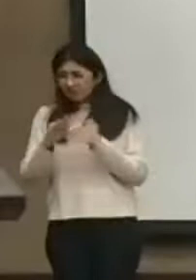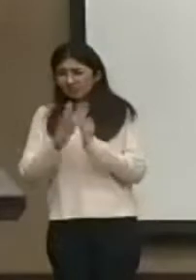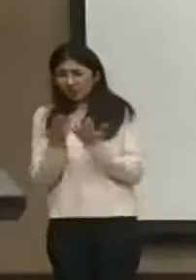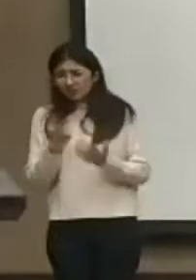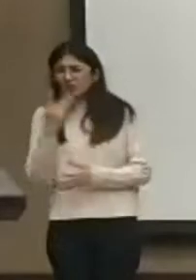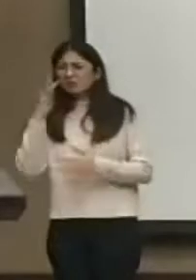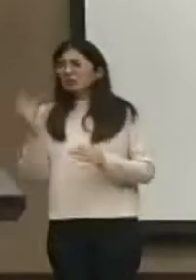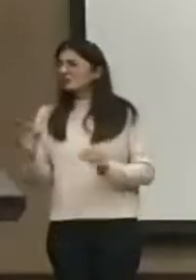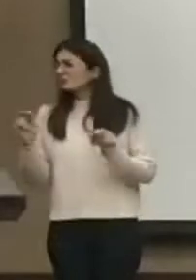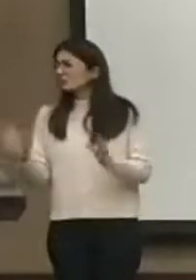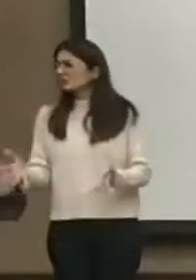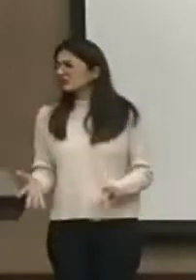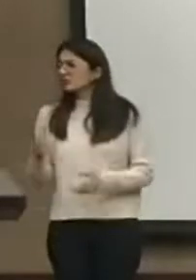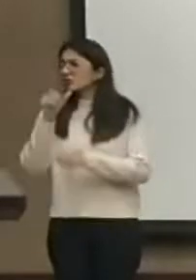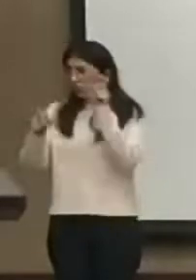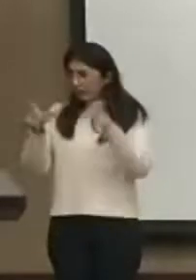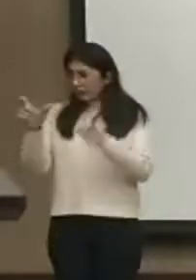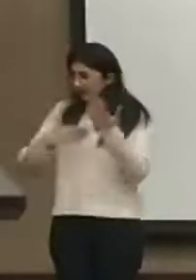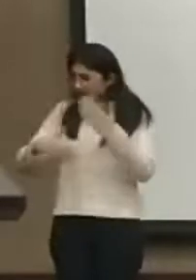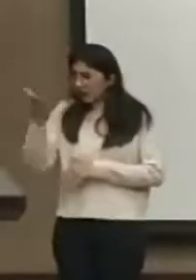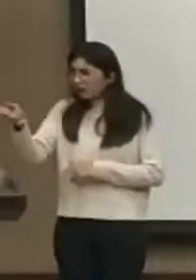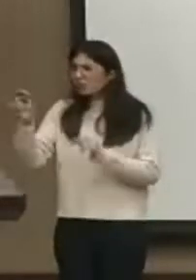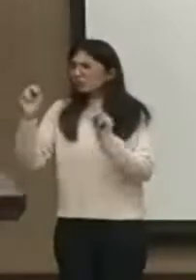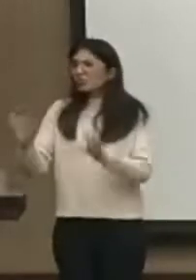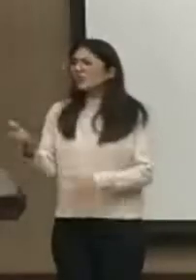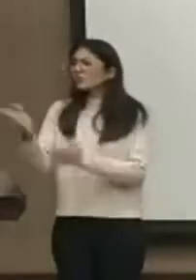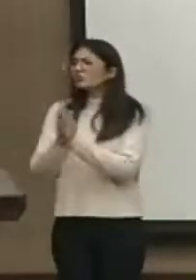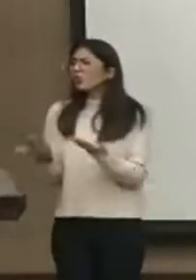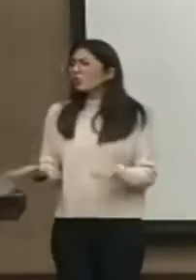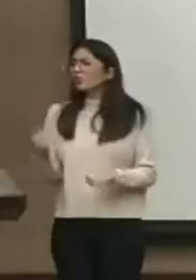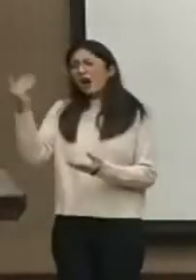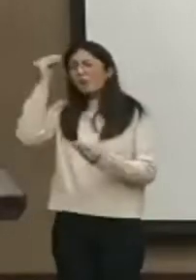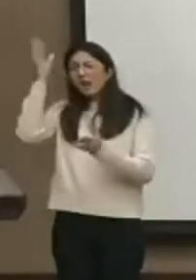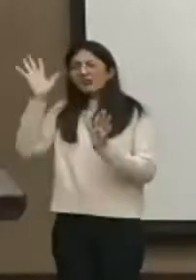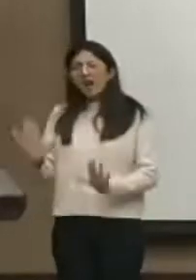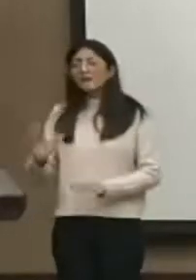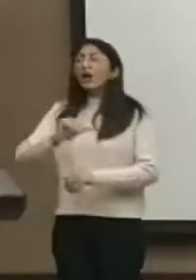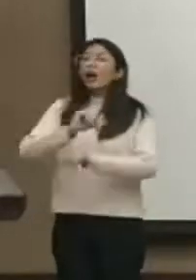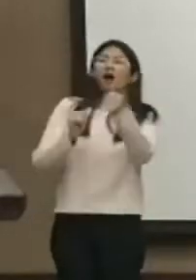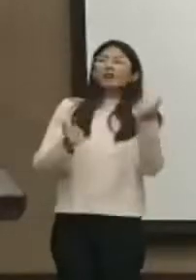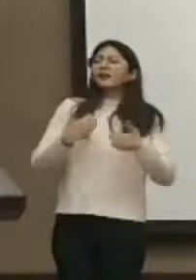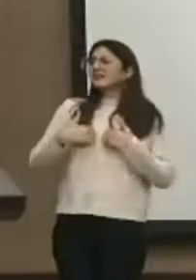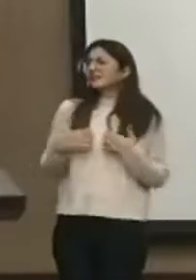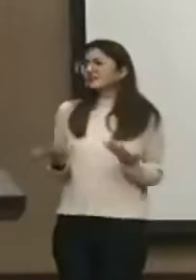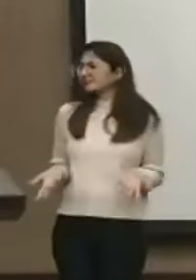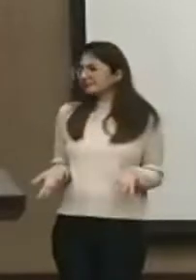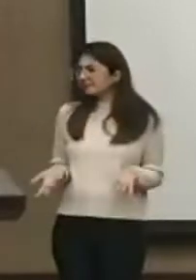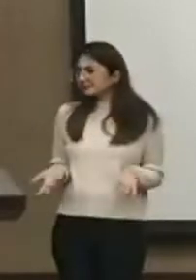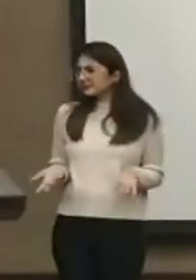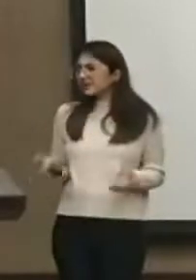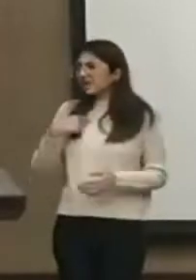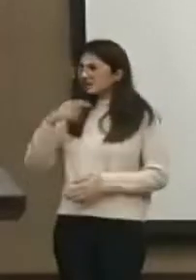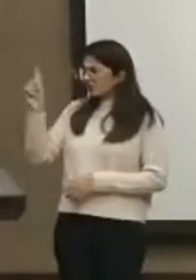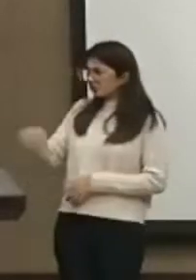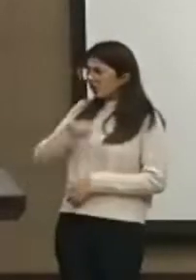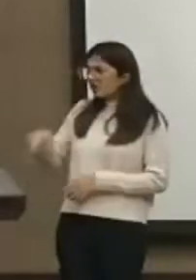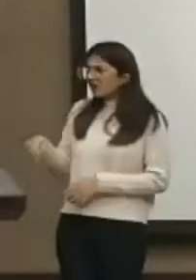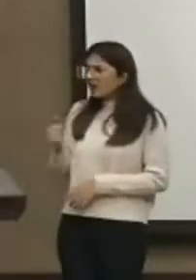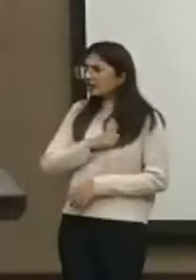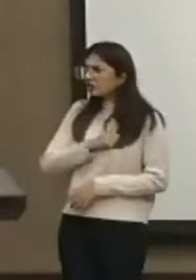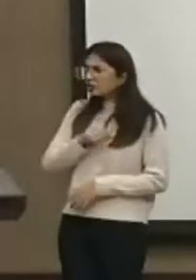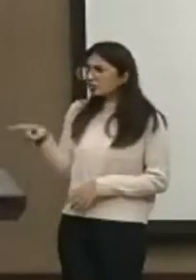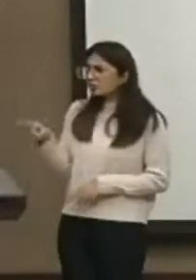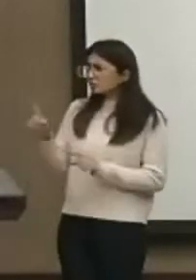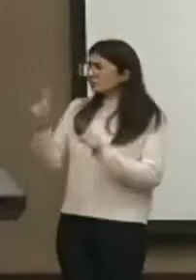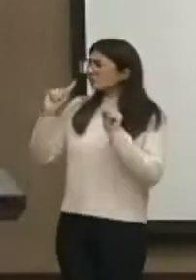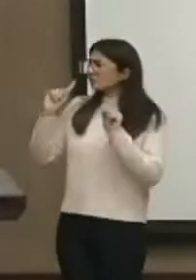with disabilities, you don't have to tell them anyway, they are fully aware of it. The others are not interested. And I said, that's the wrong attitude. You have